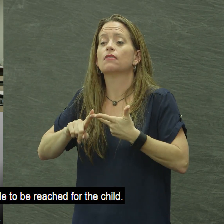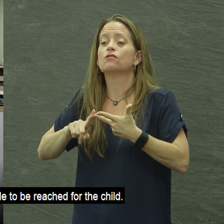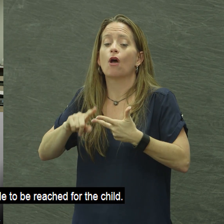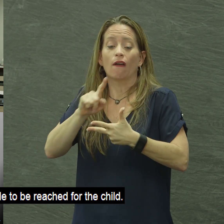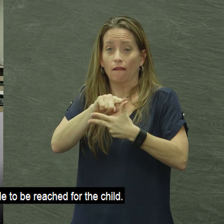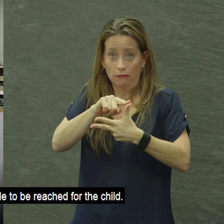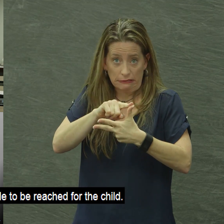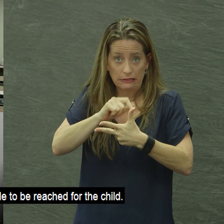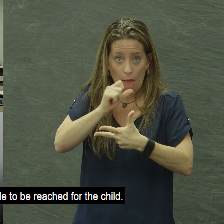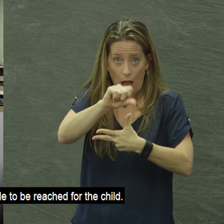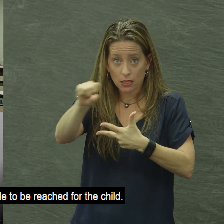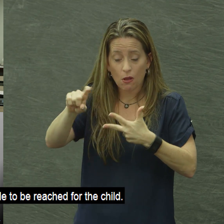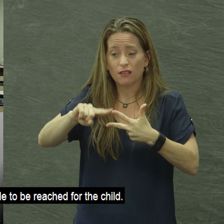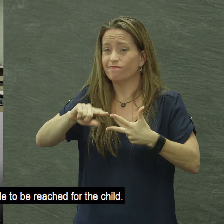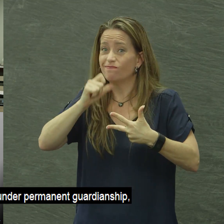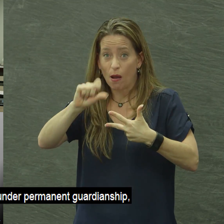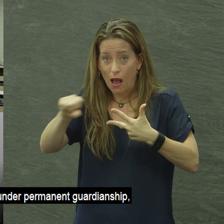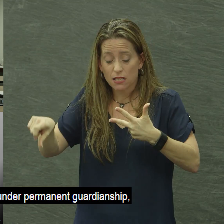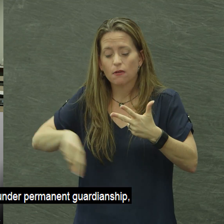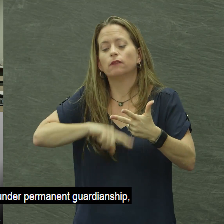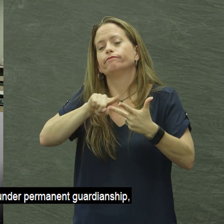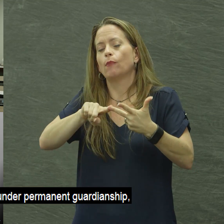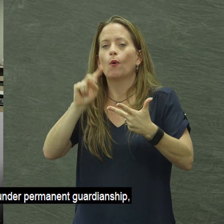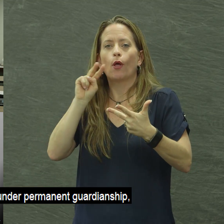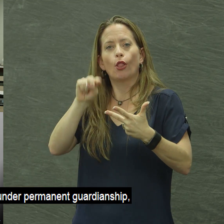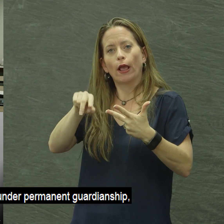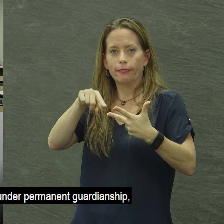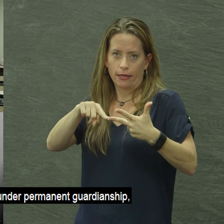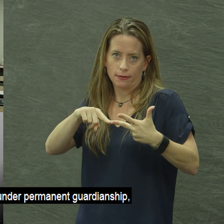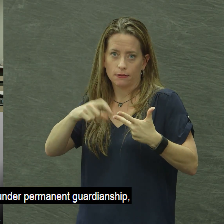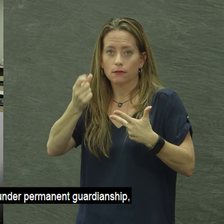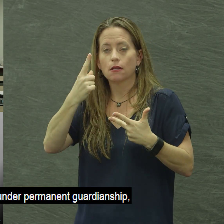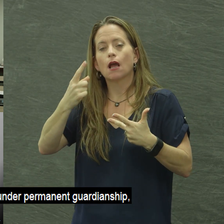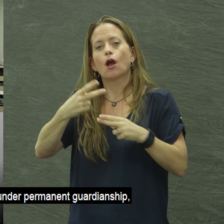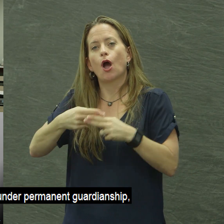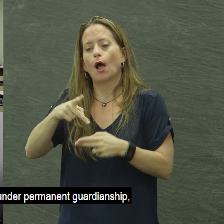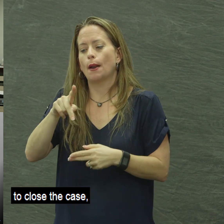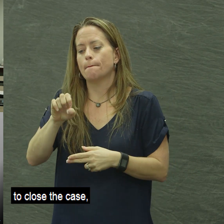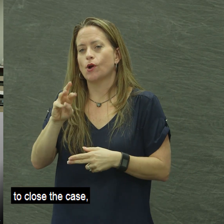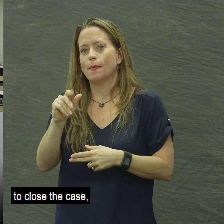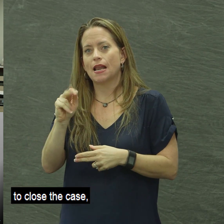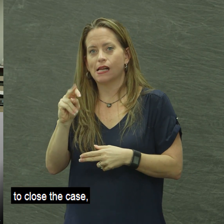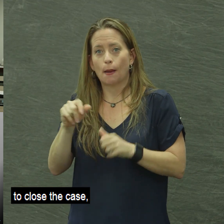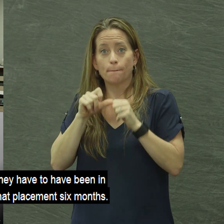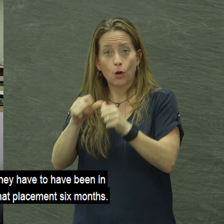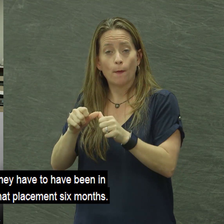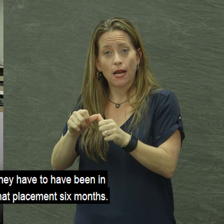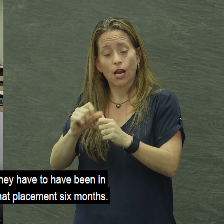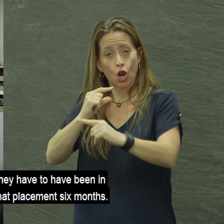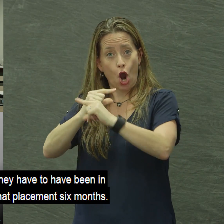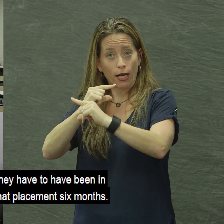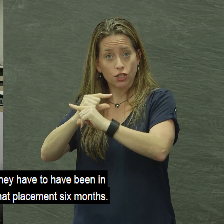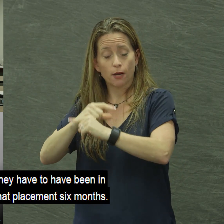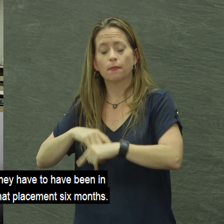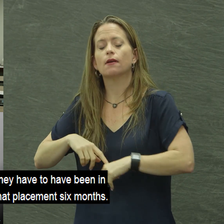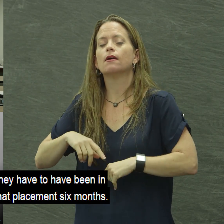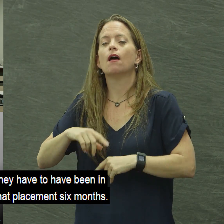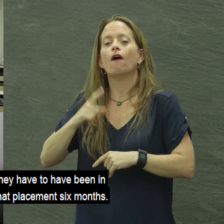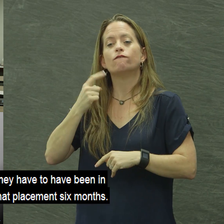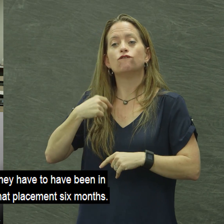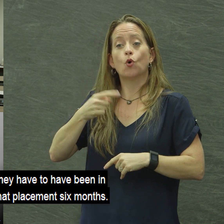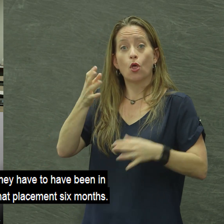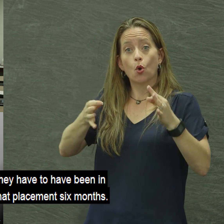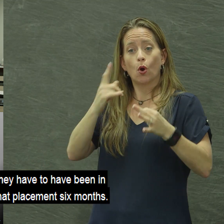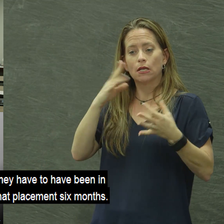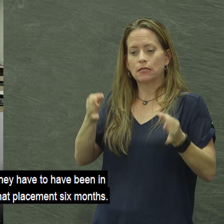able to be reached for the child. Now, under permanent guardianship, to close the case, they have to have been in that placement